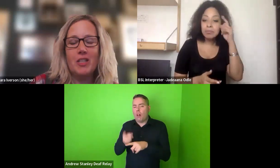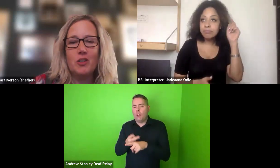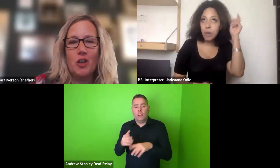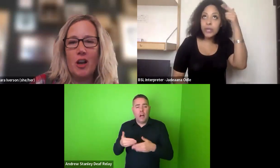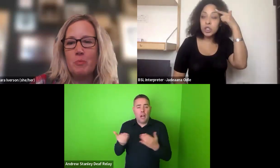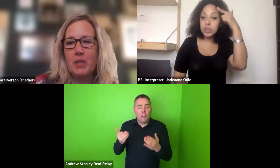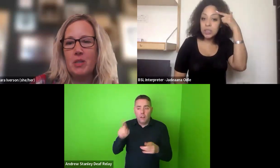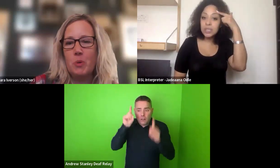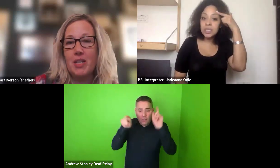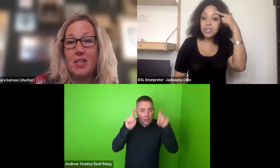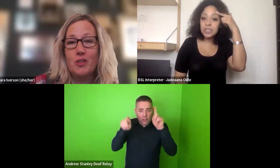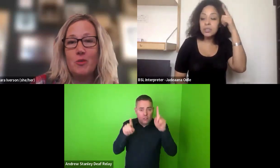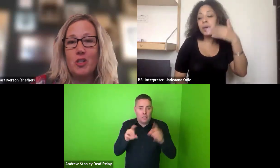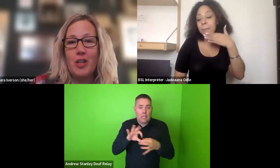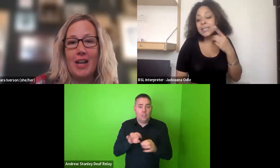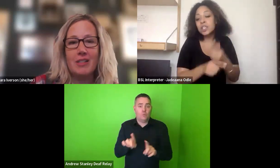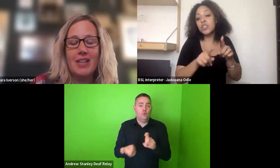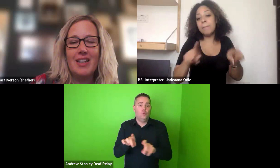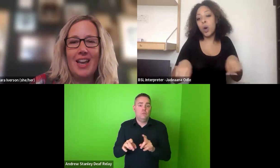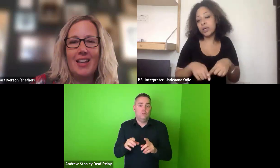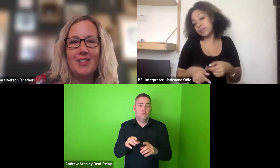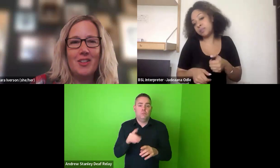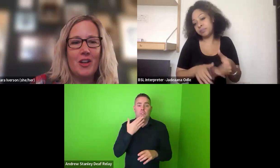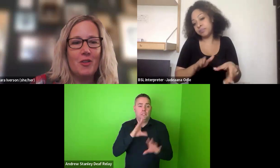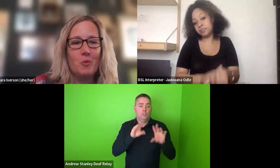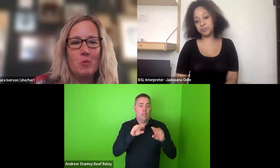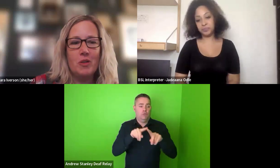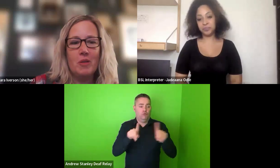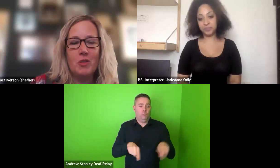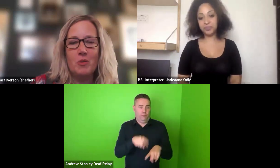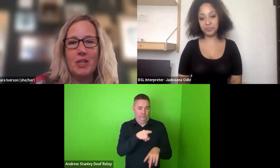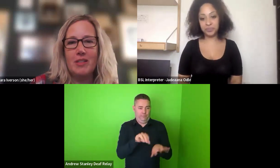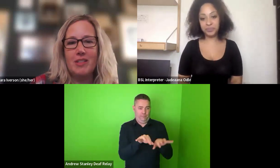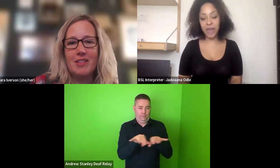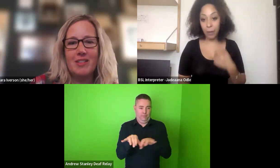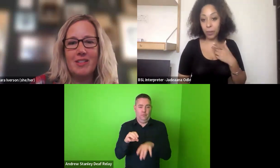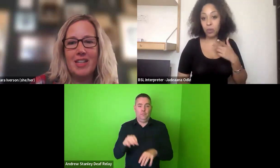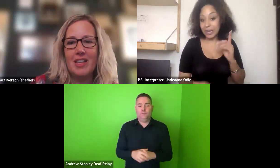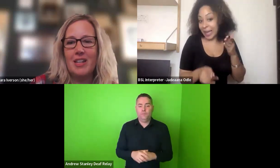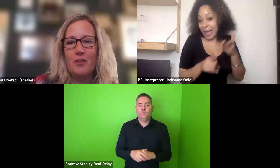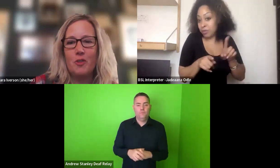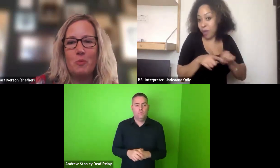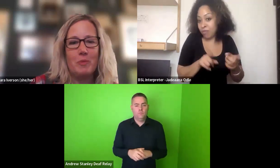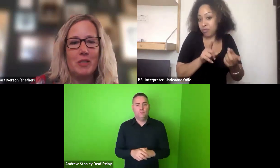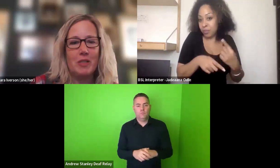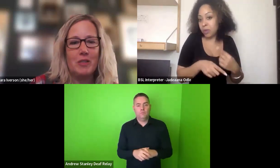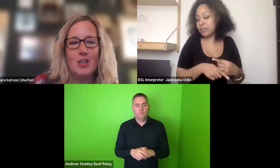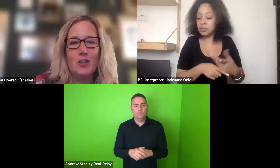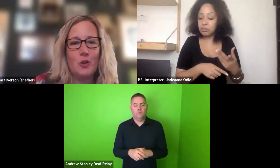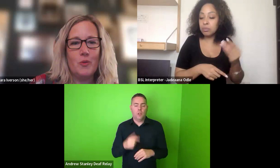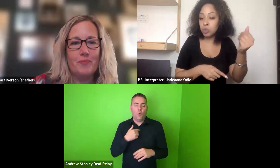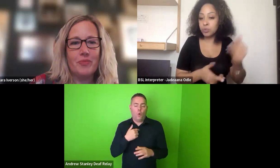our panelists talk, please put it into the chat, and we will come to it in a few